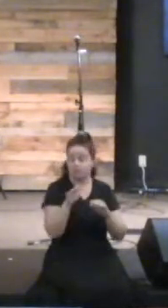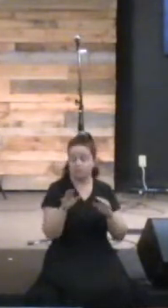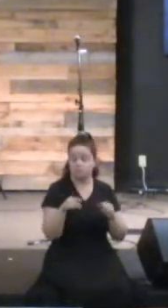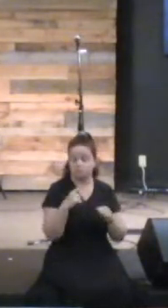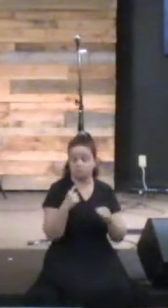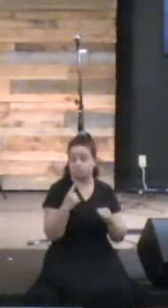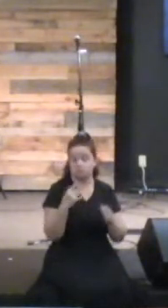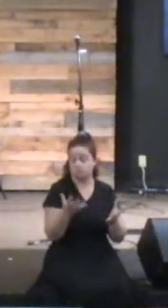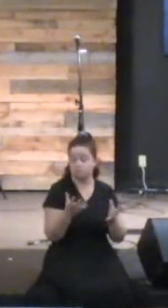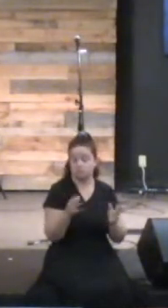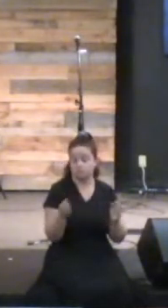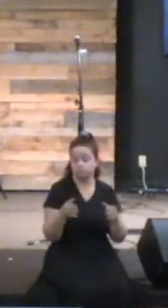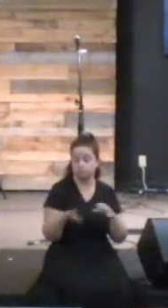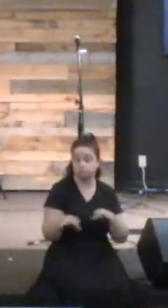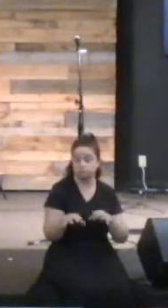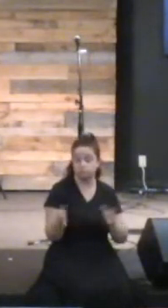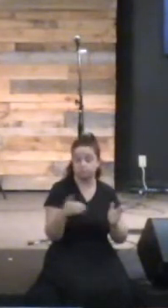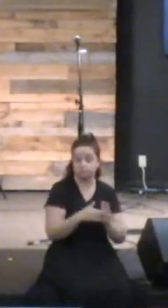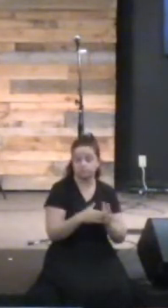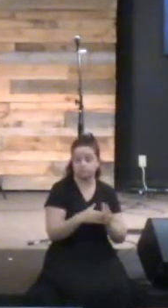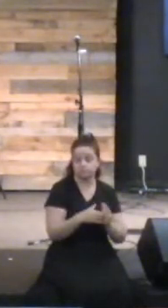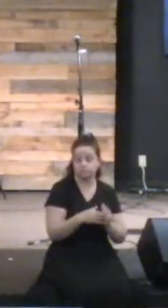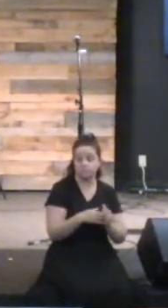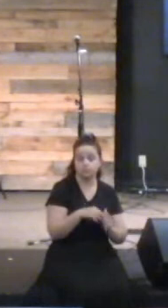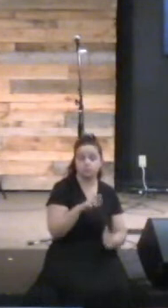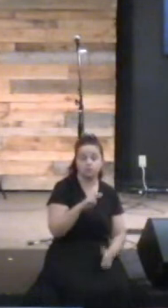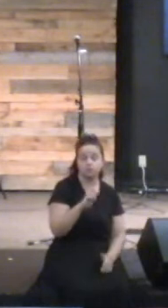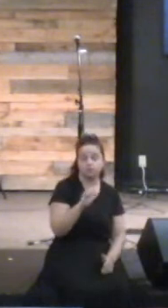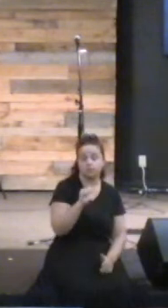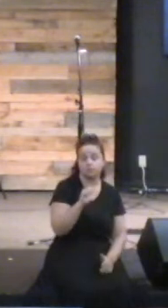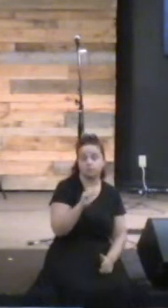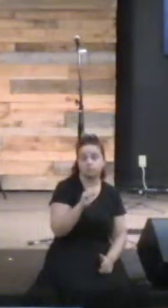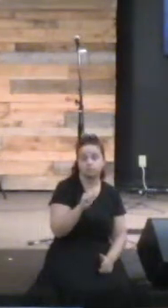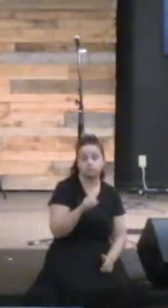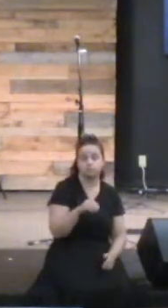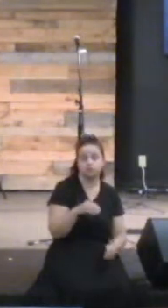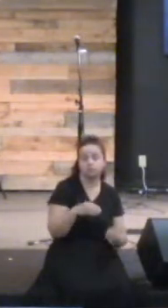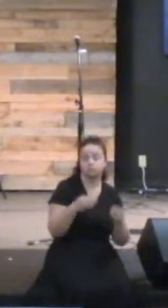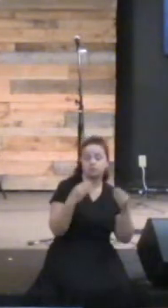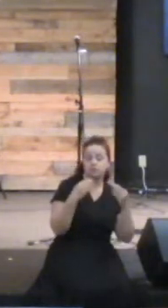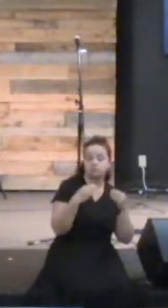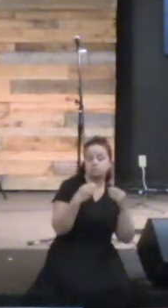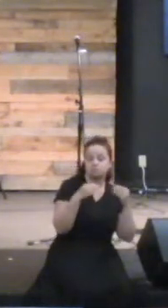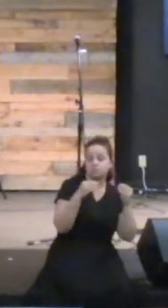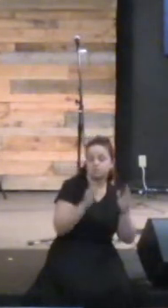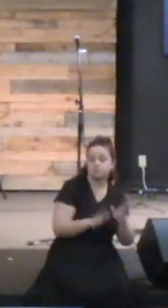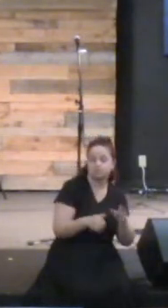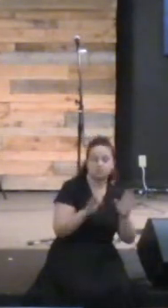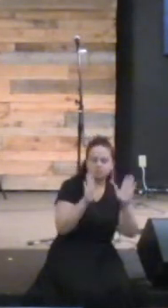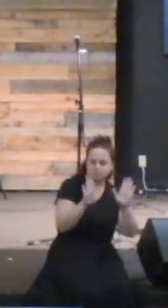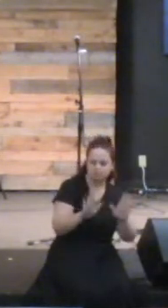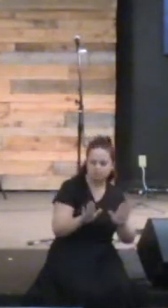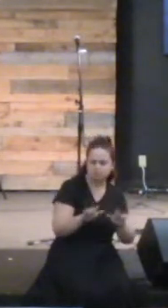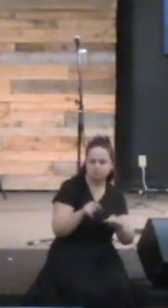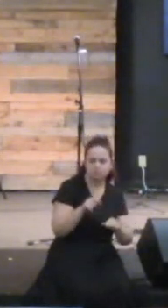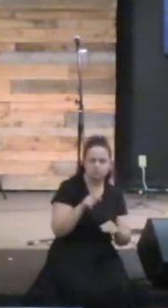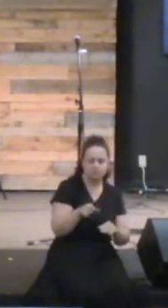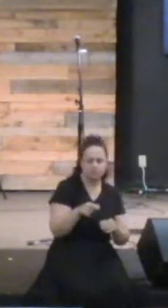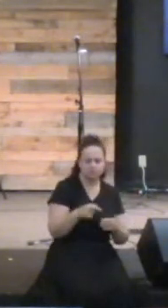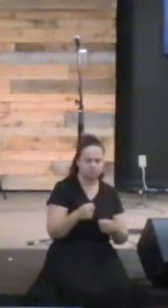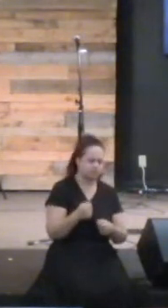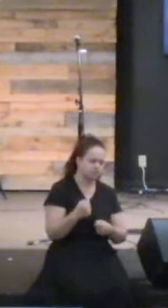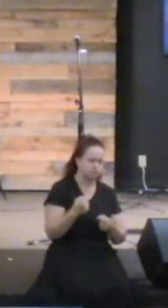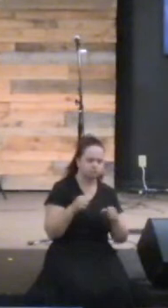again but um our realtor was amazing uh she made the whole experience as paying less as possible